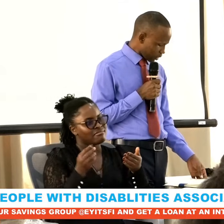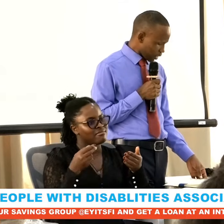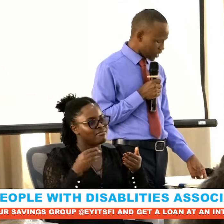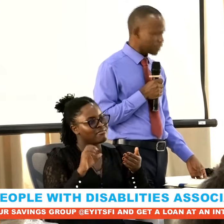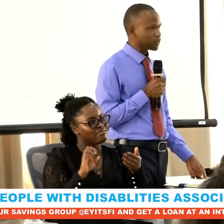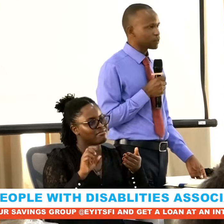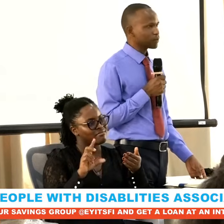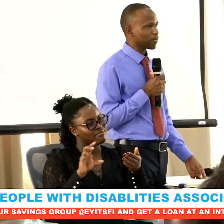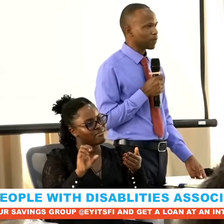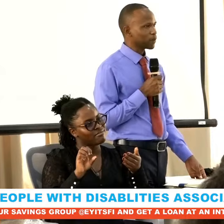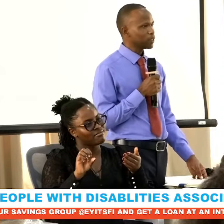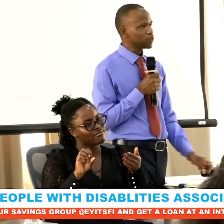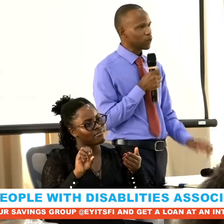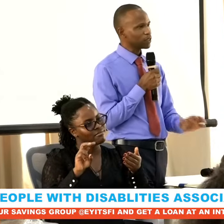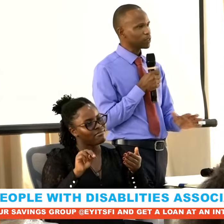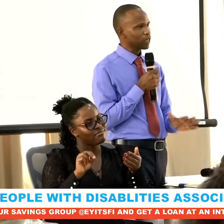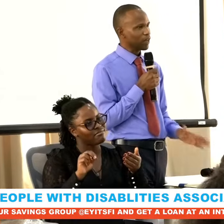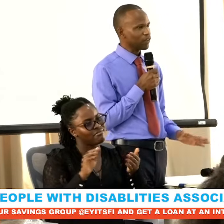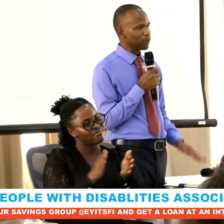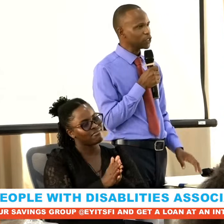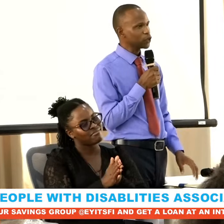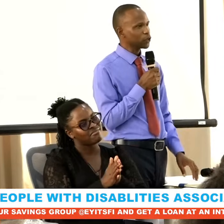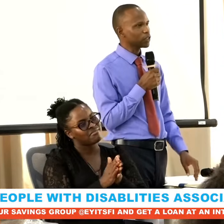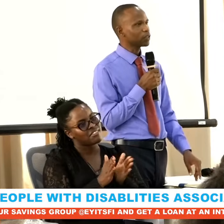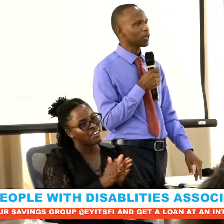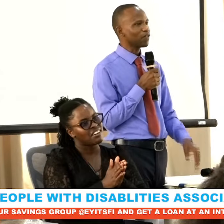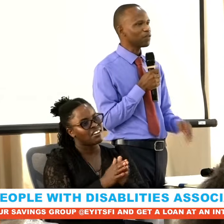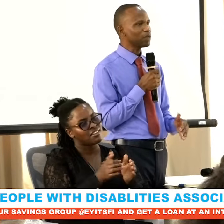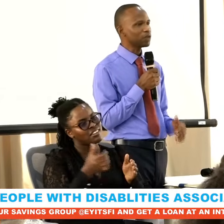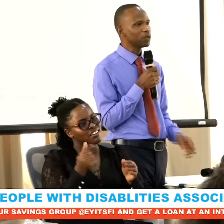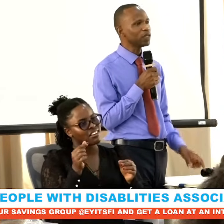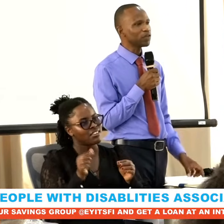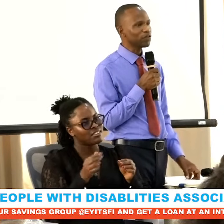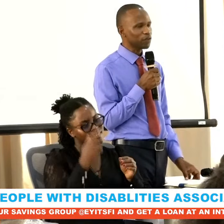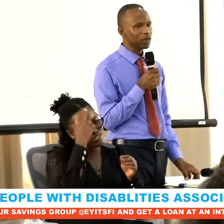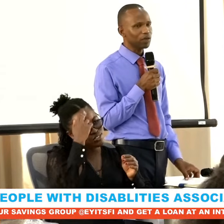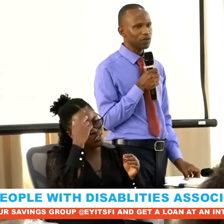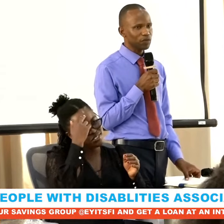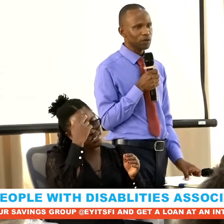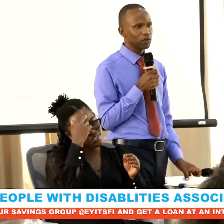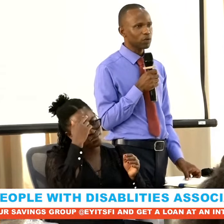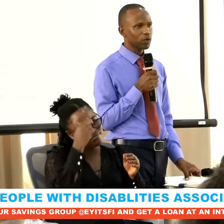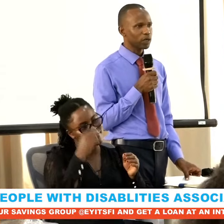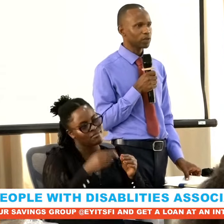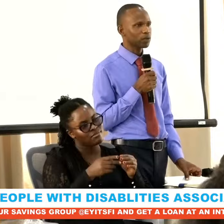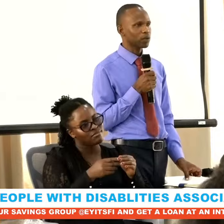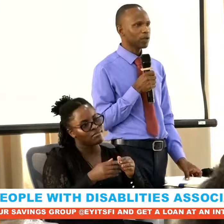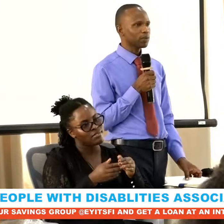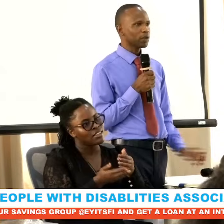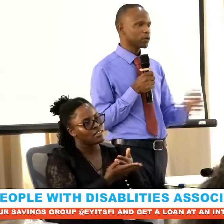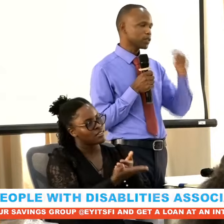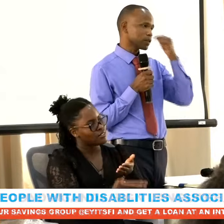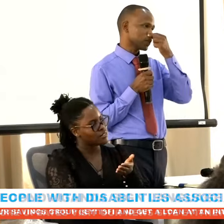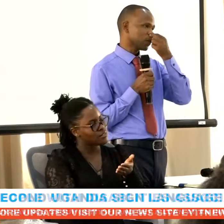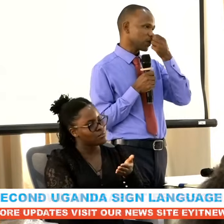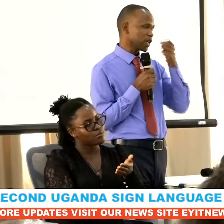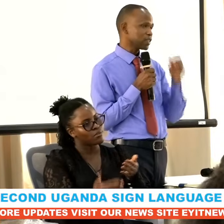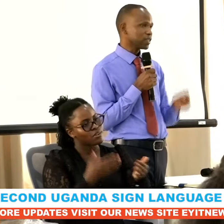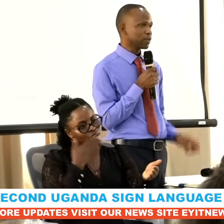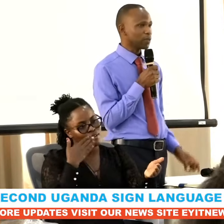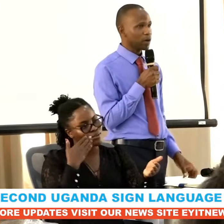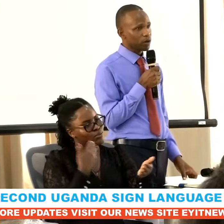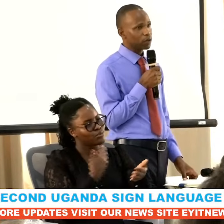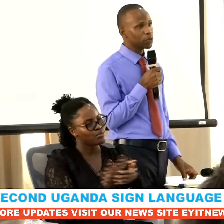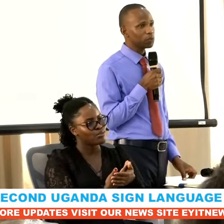Shanita, and others. These ones I have mentioned have been doing very, very well, because you realize